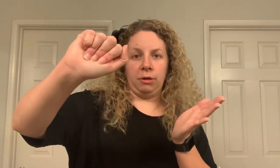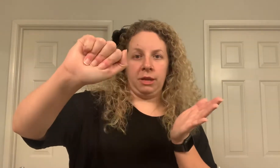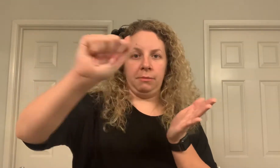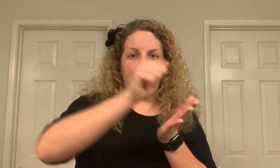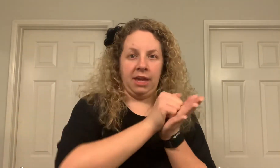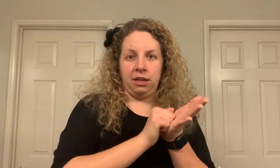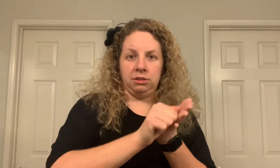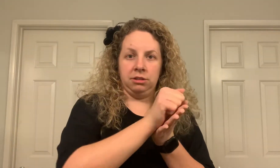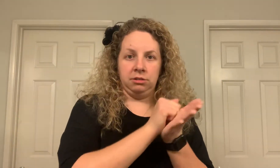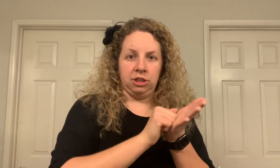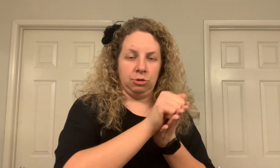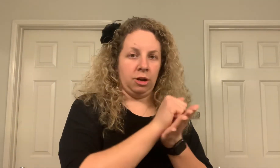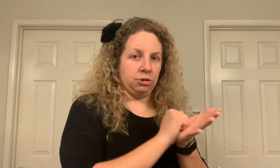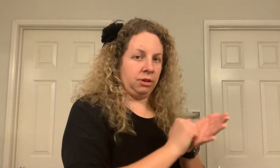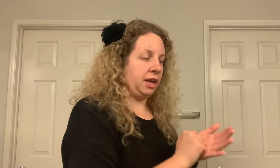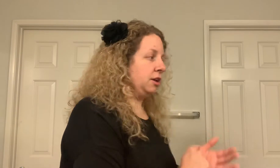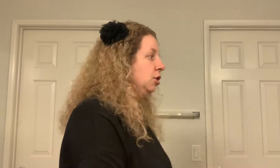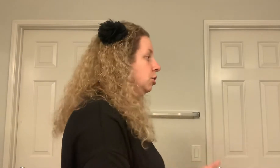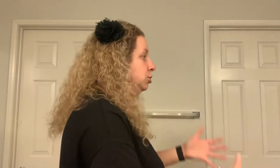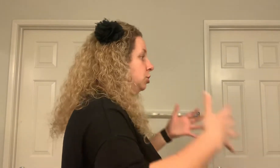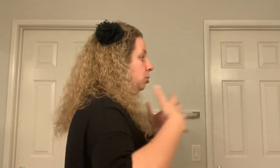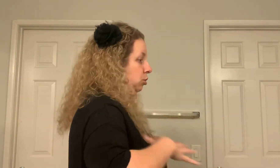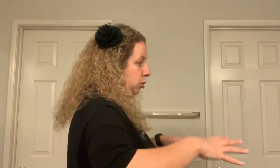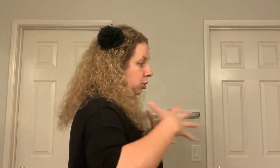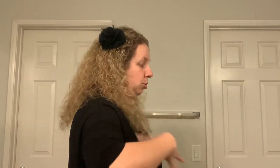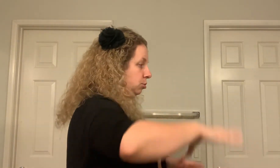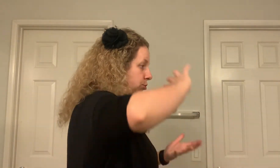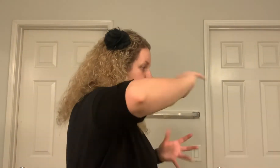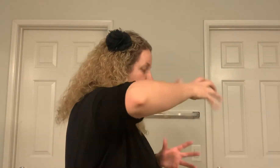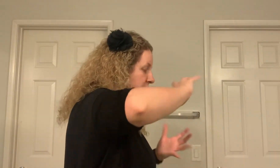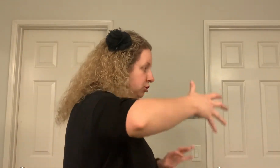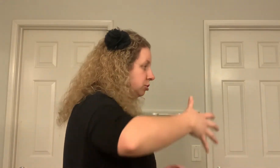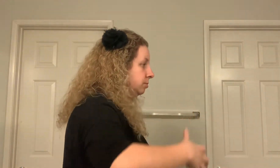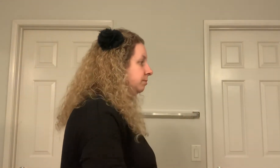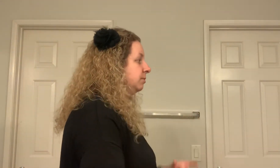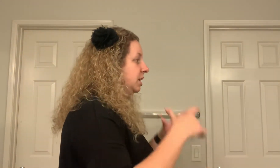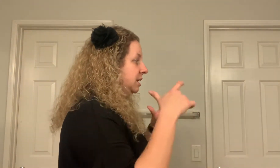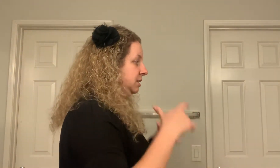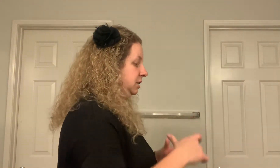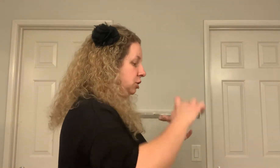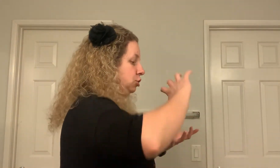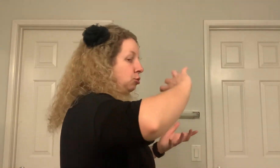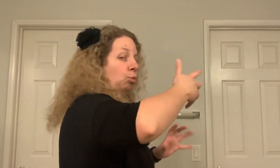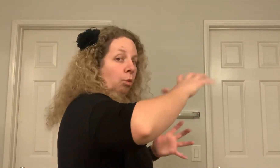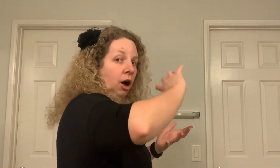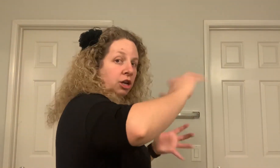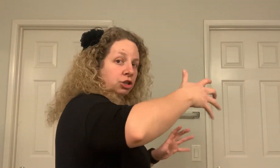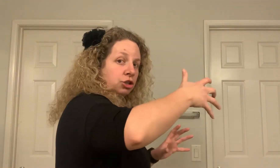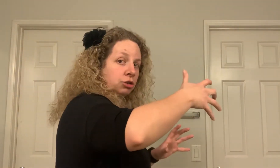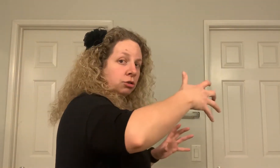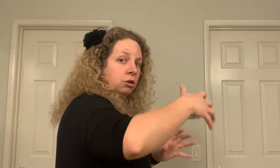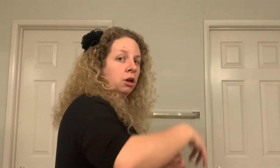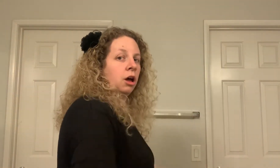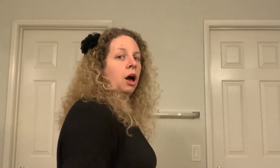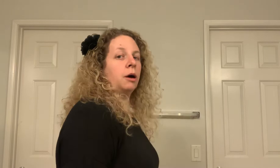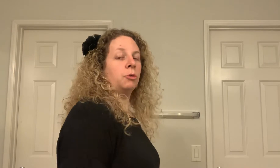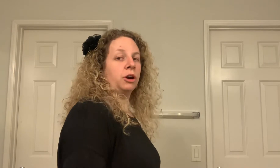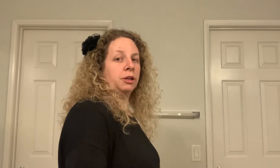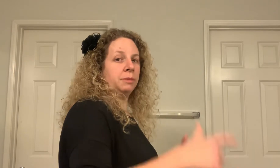it by hand, dishwash, okay? So close, wash, a dish, wash, or it could be